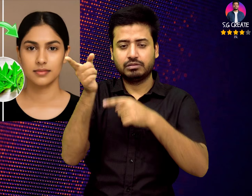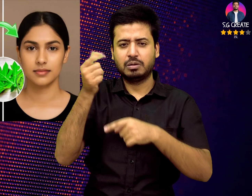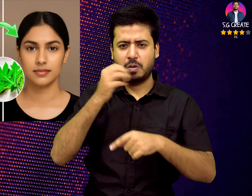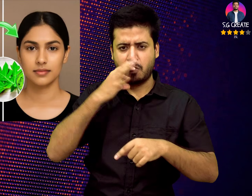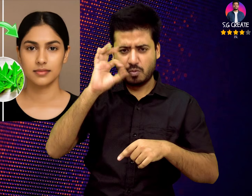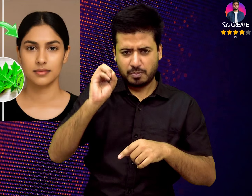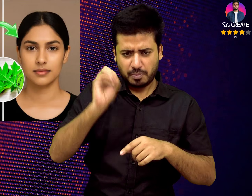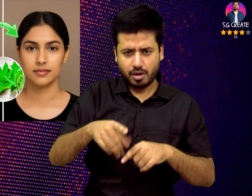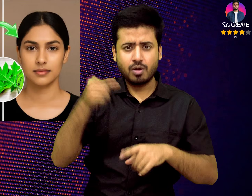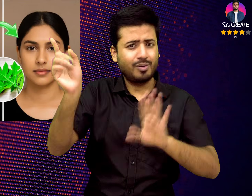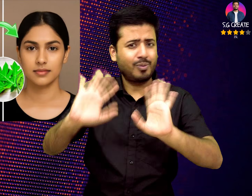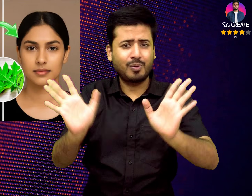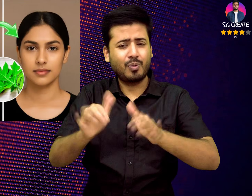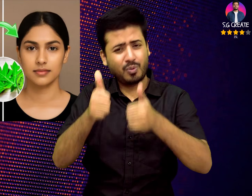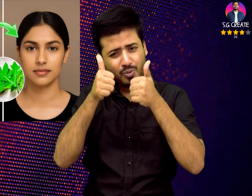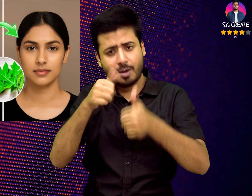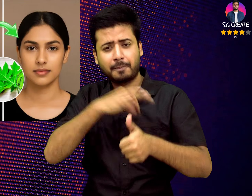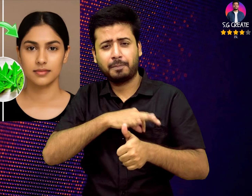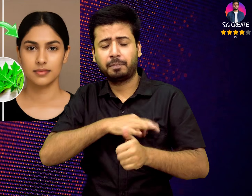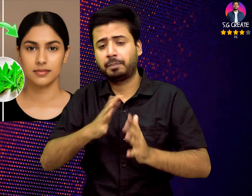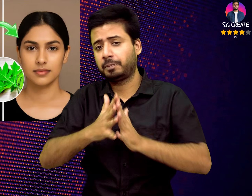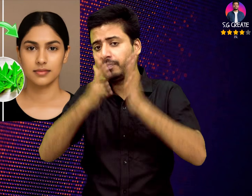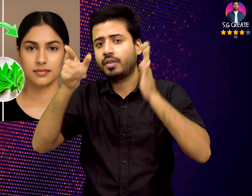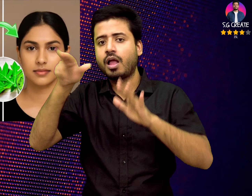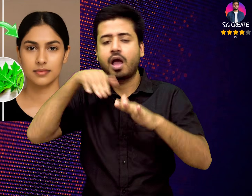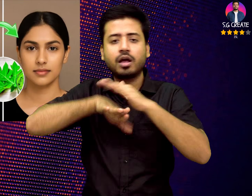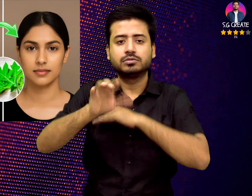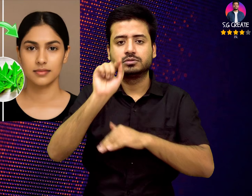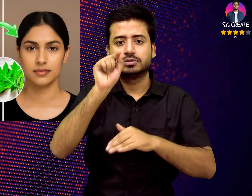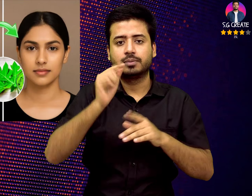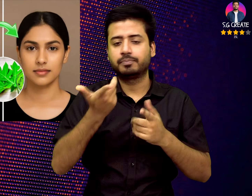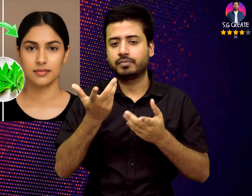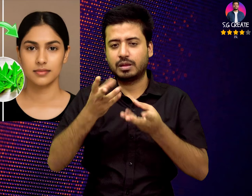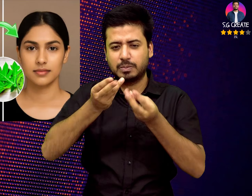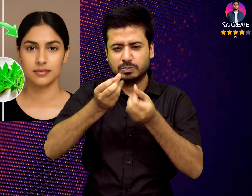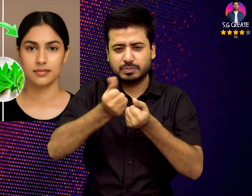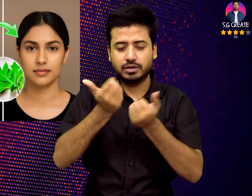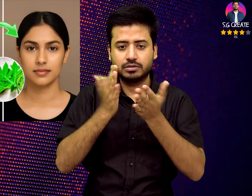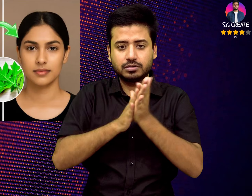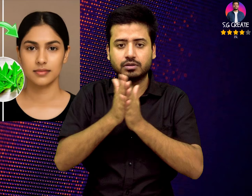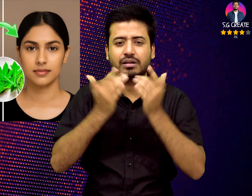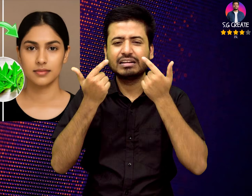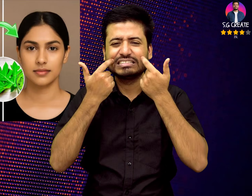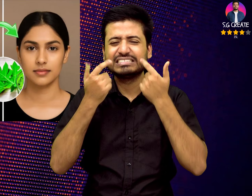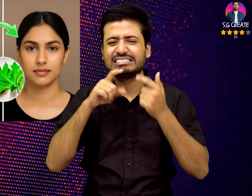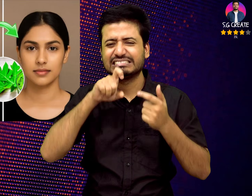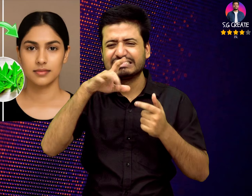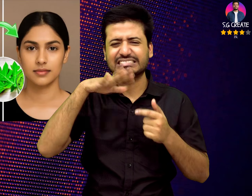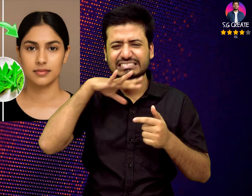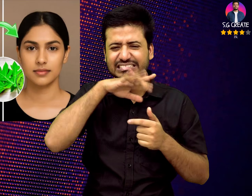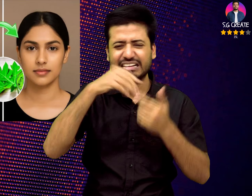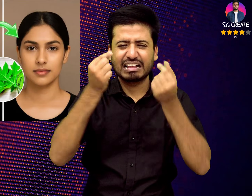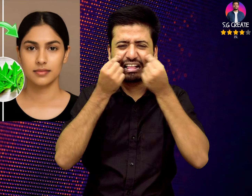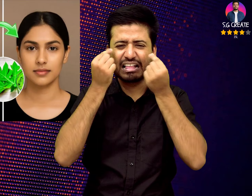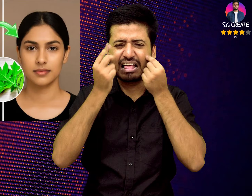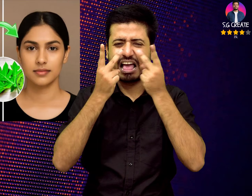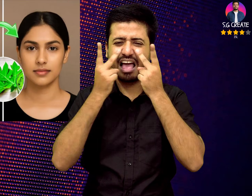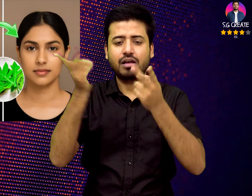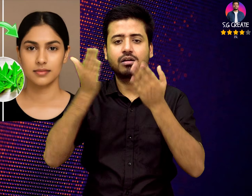glue, holding dead skin cells to the surface. This process not only reveals the brighter, newer skin underneath,